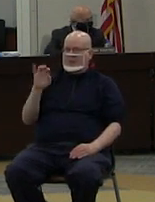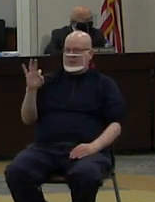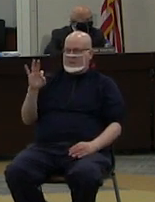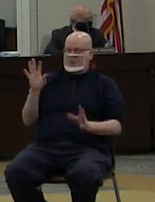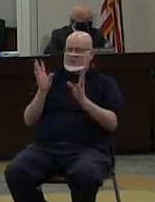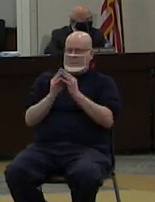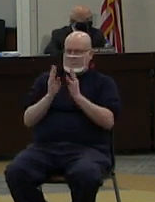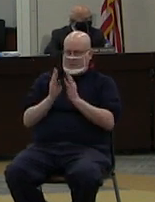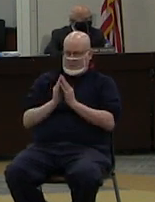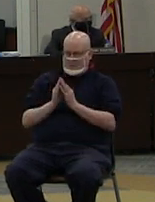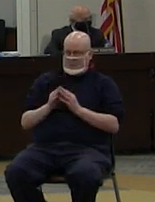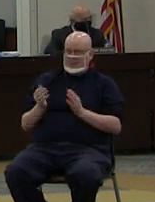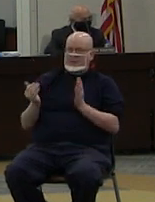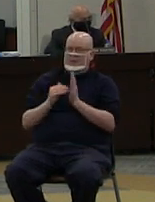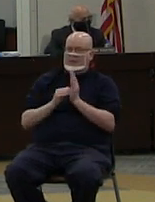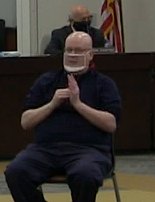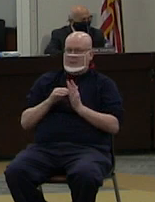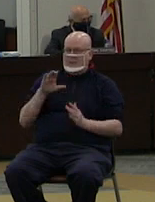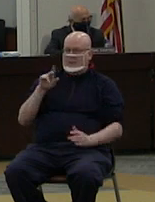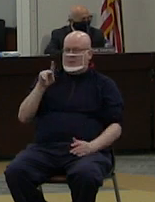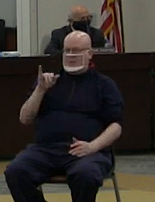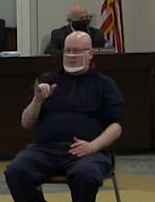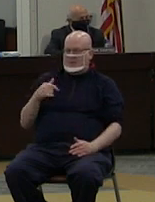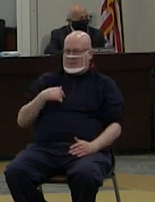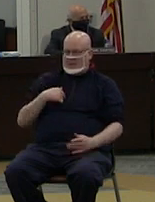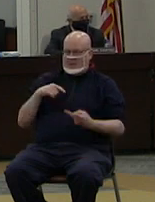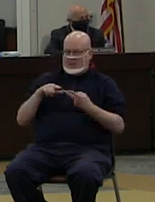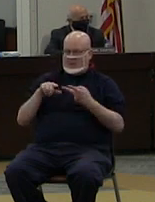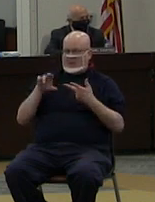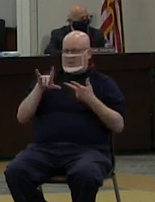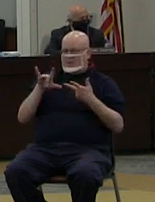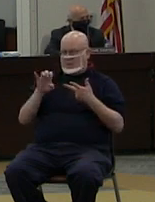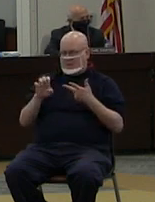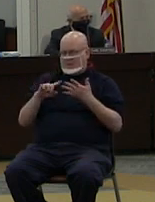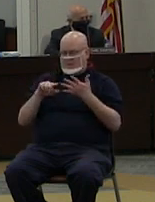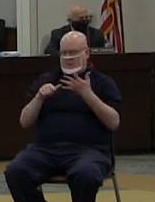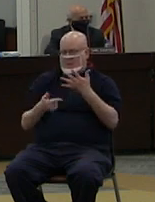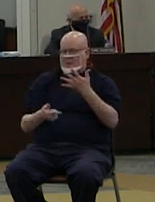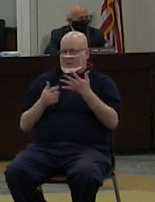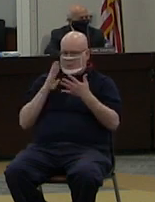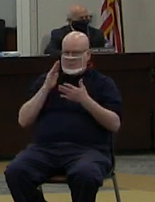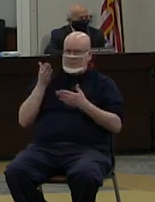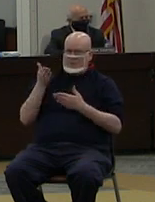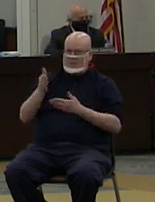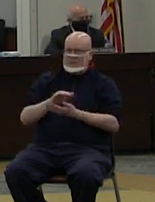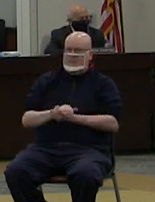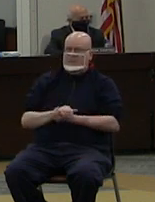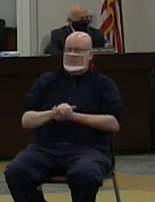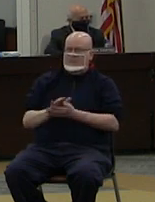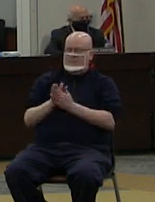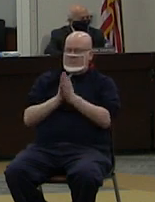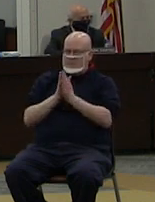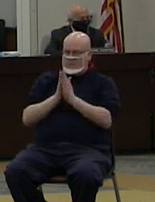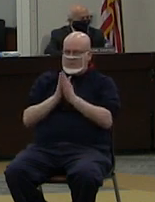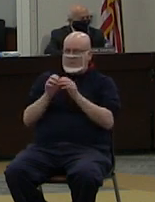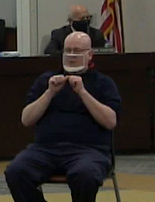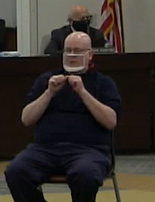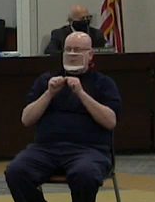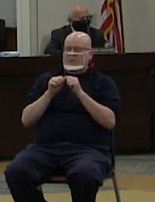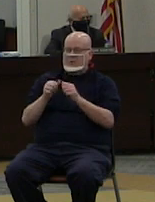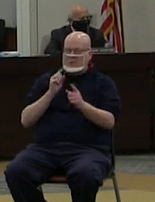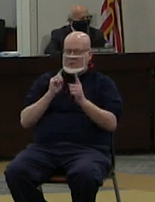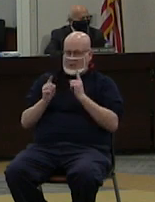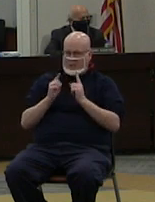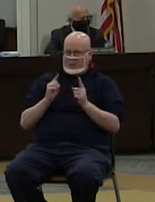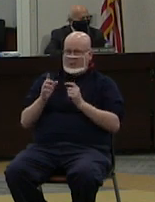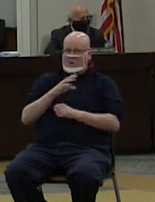again. Christy and I will be there along with Chelsea and others. So we're looking forward to continued dialogue, and we're looking